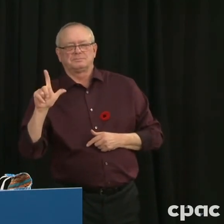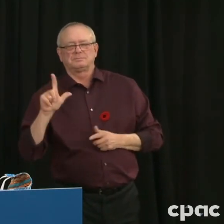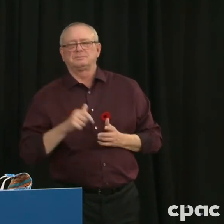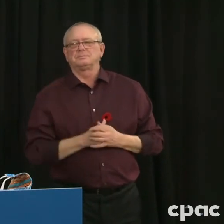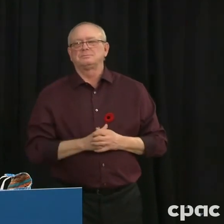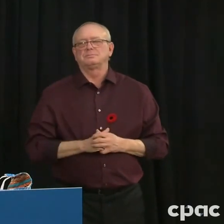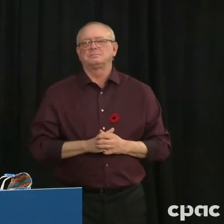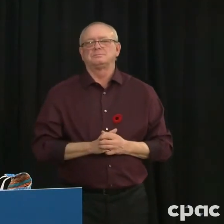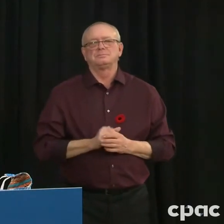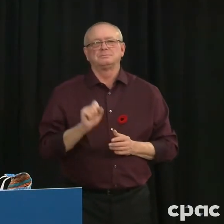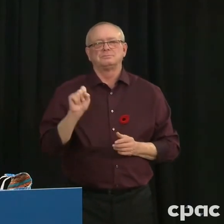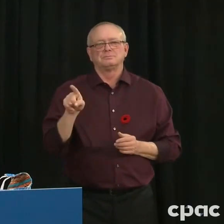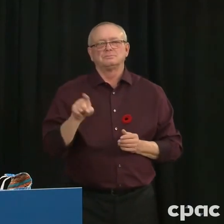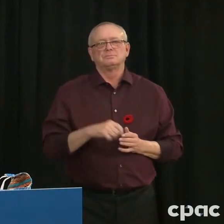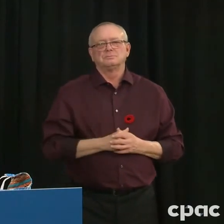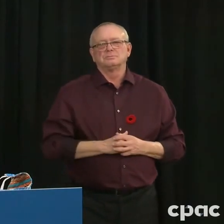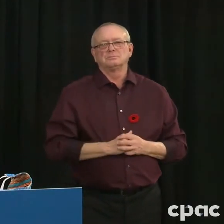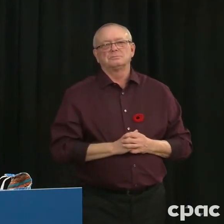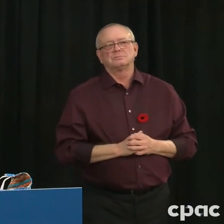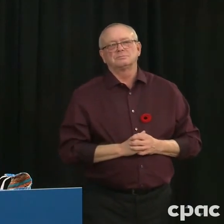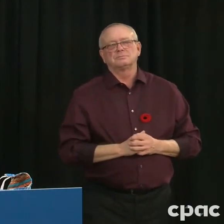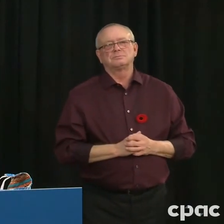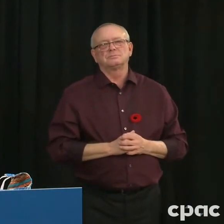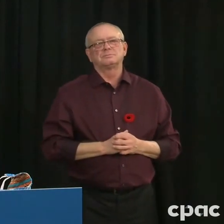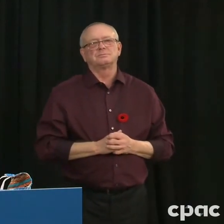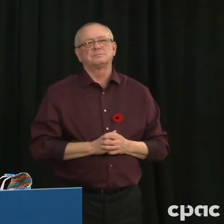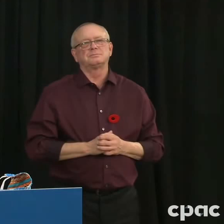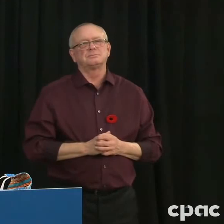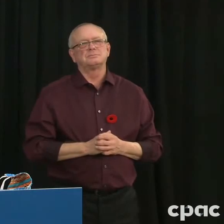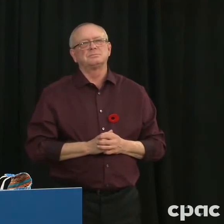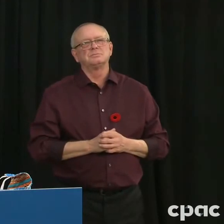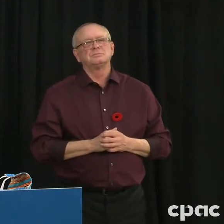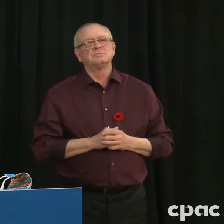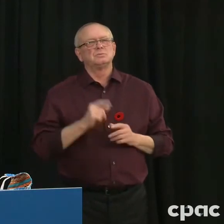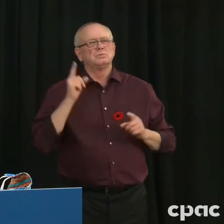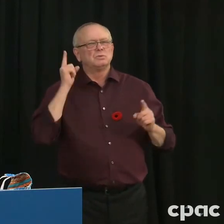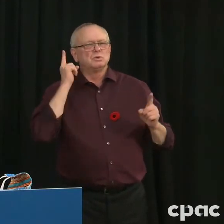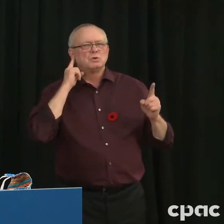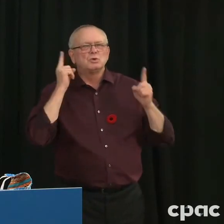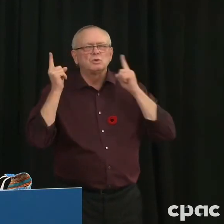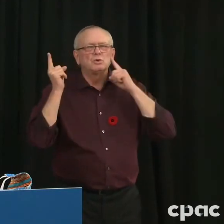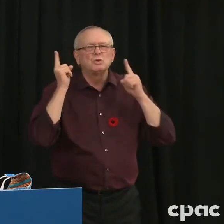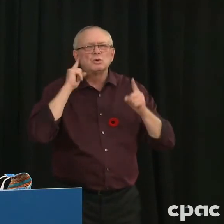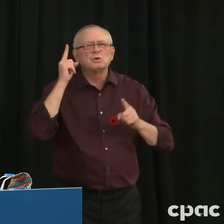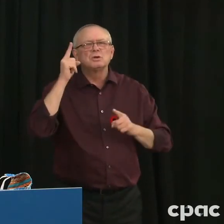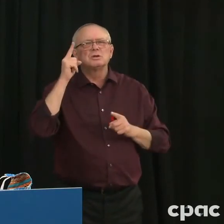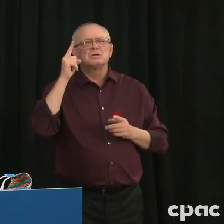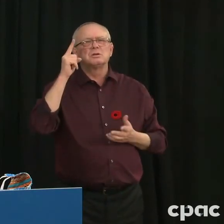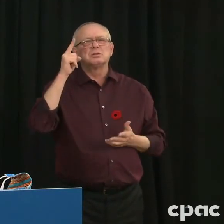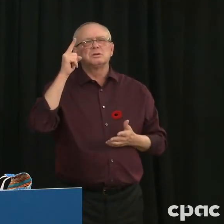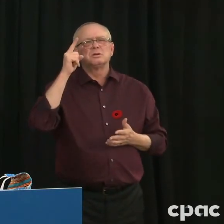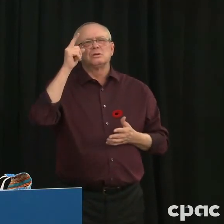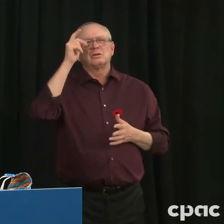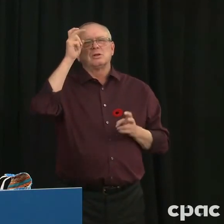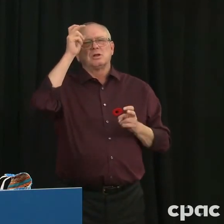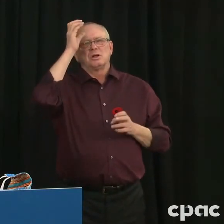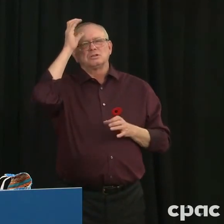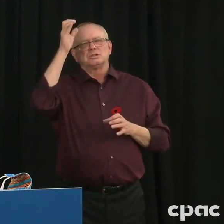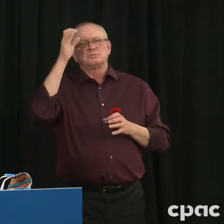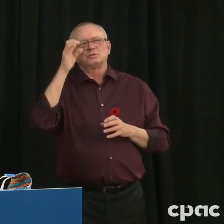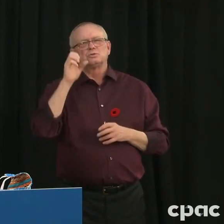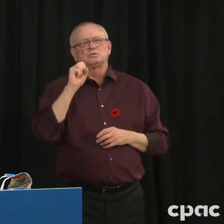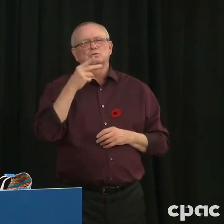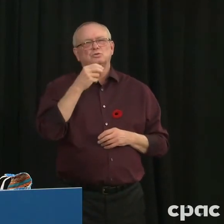of a short, sharp lockdown compared to a circuit breaker, and we've had several dozen intensive care and